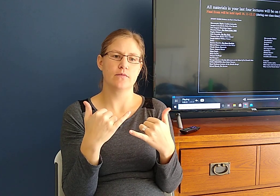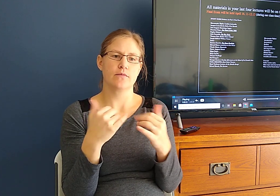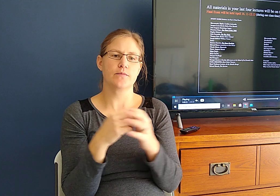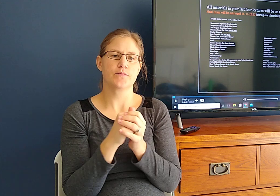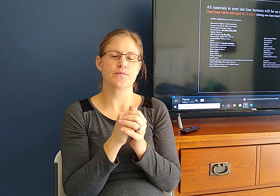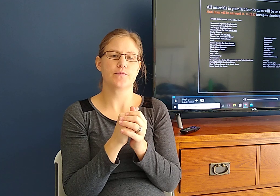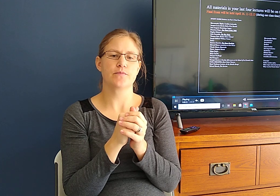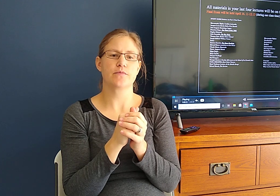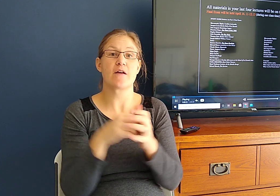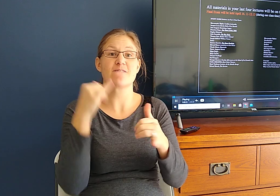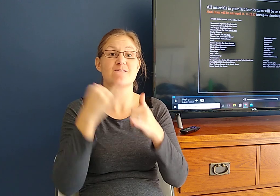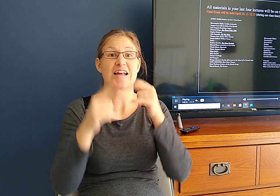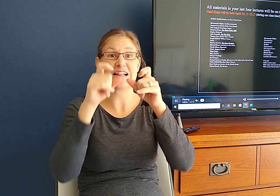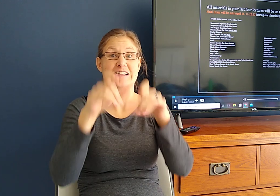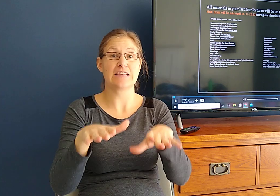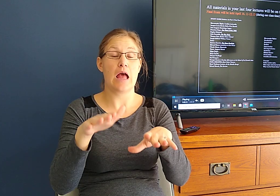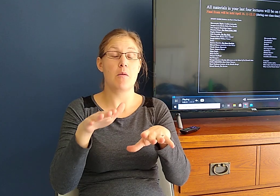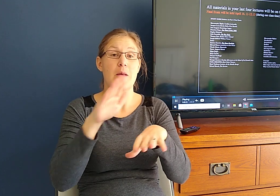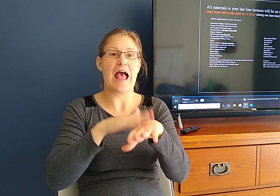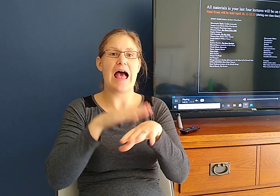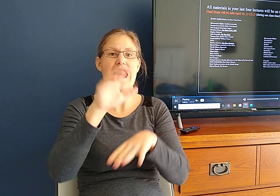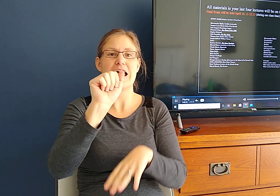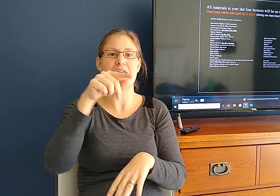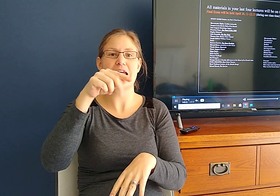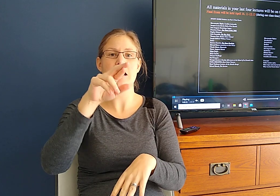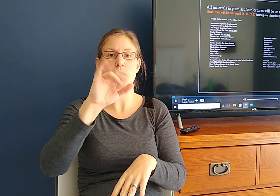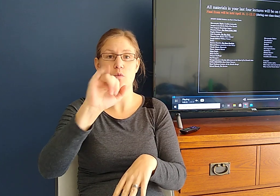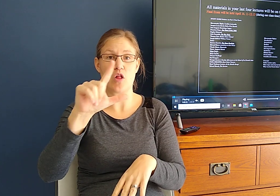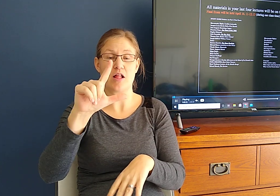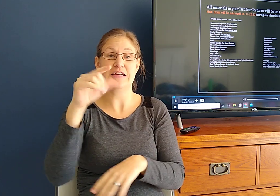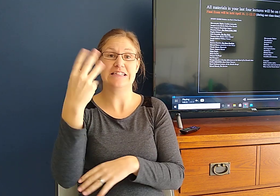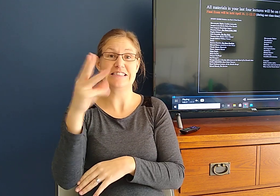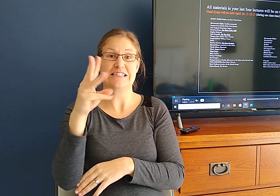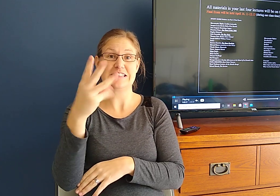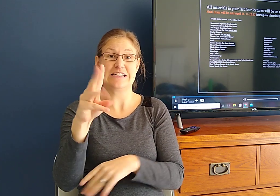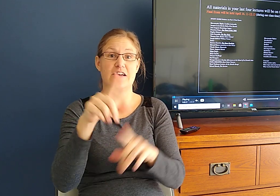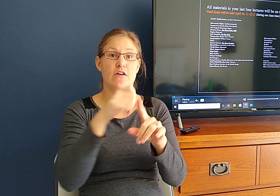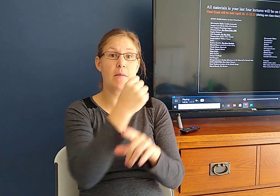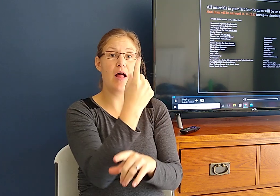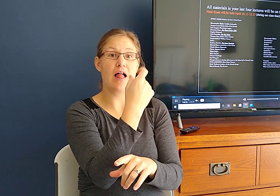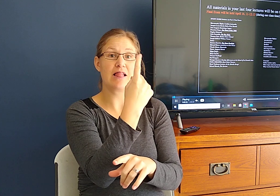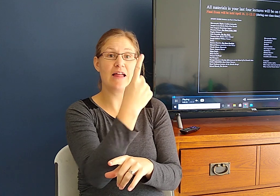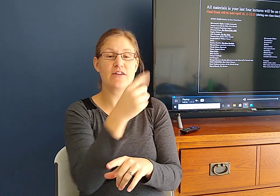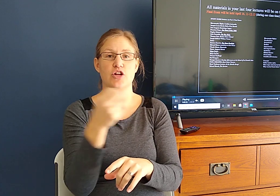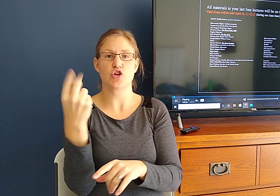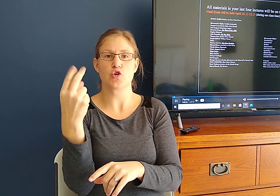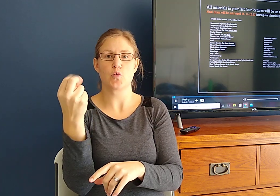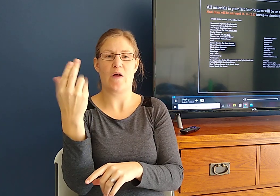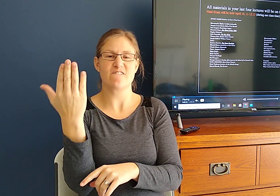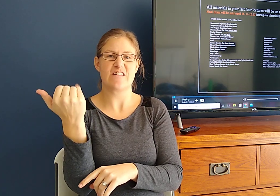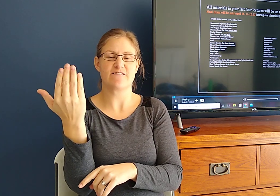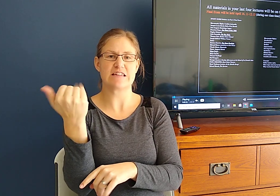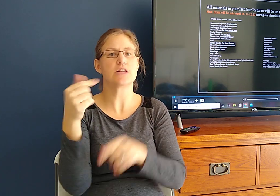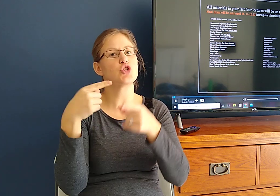Our final exam will be held April 16th from 11 to 12:15 during our